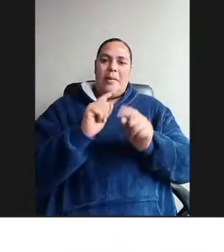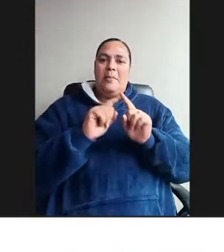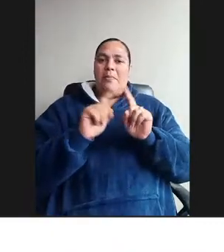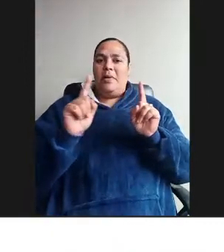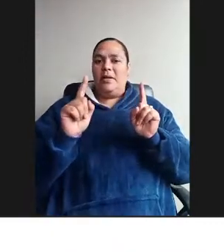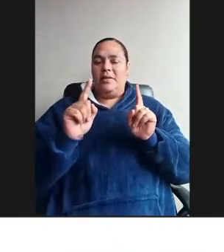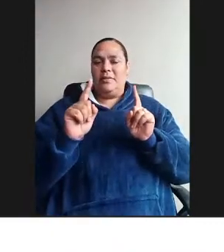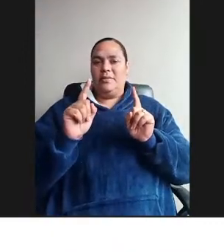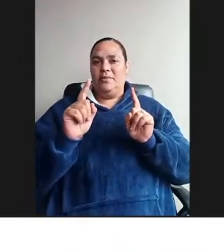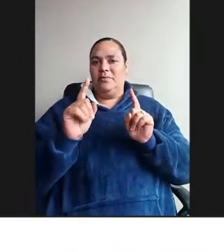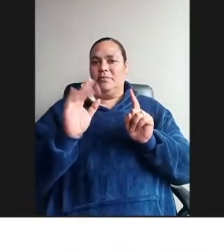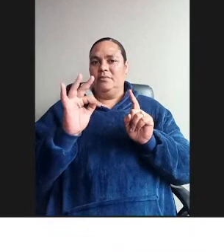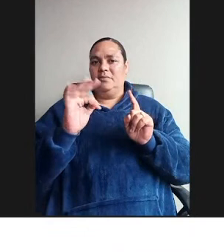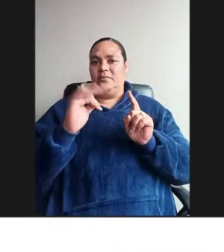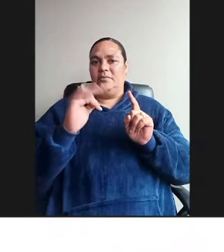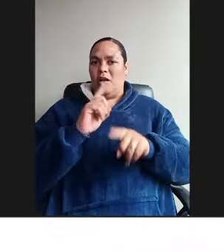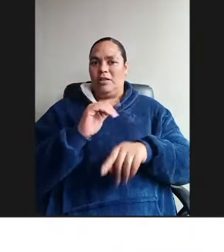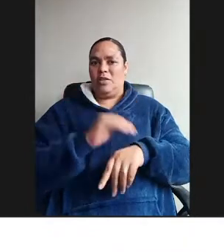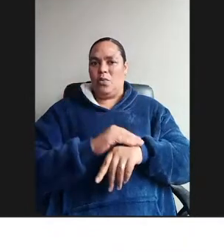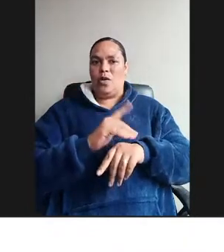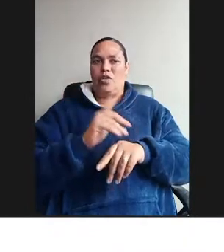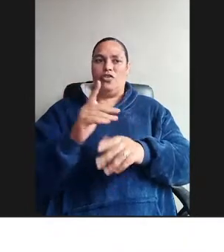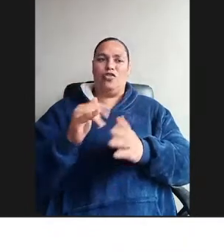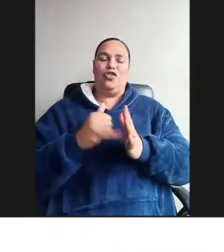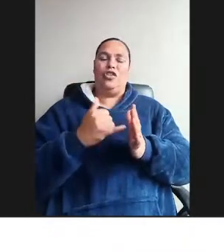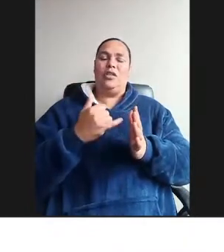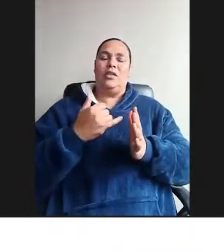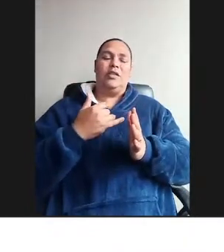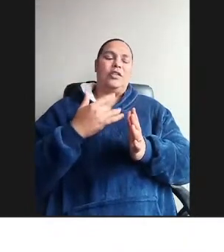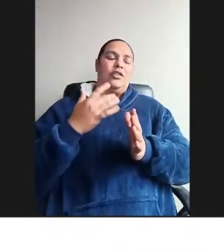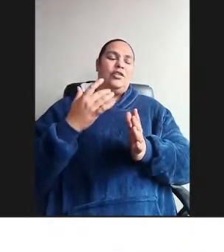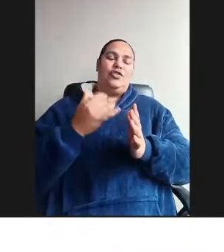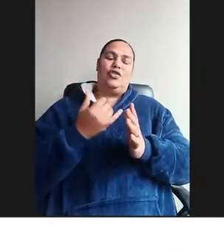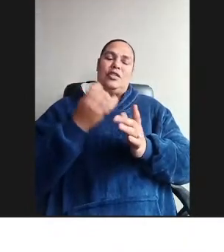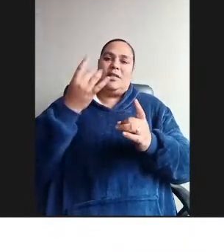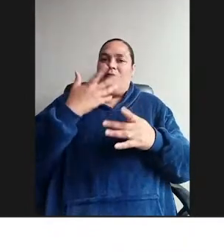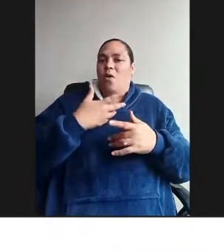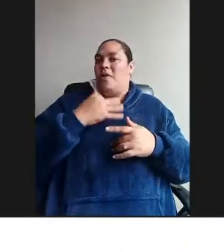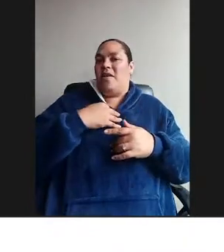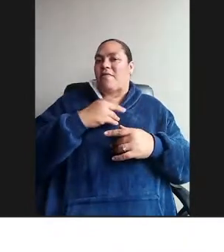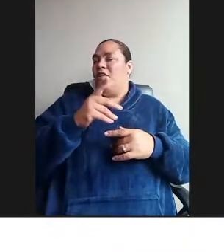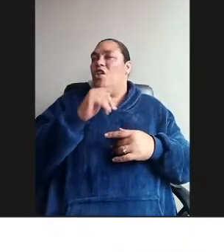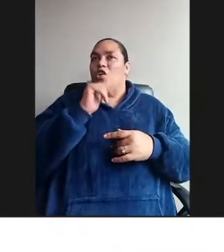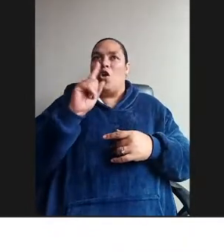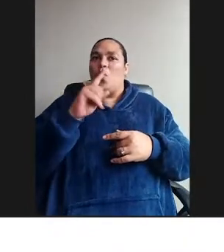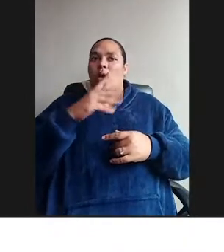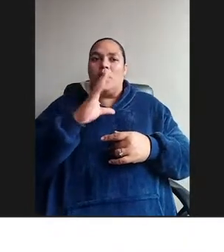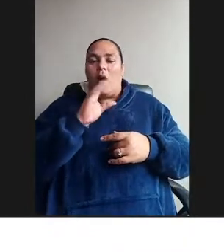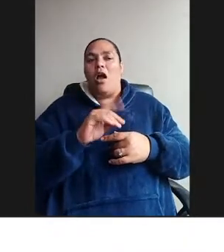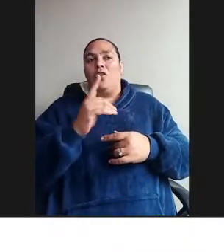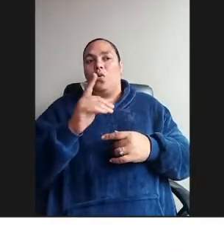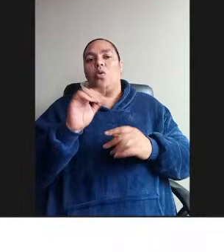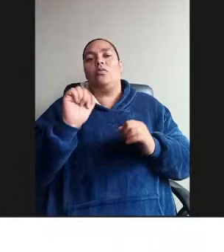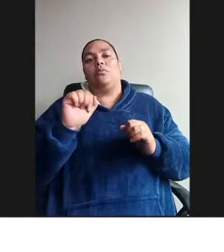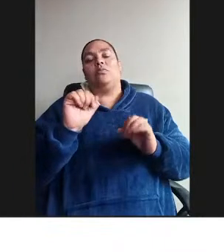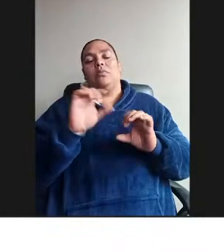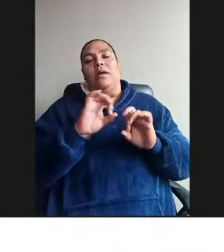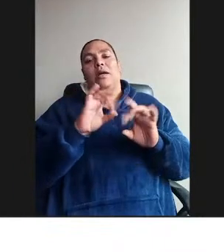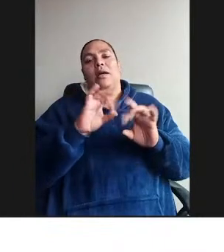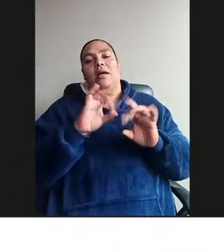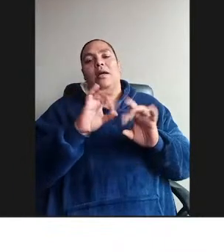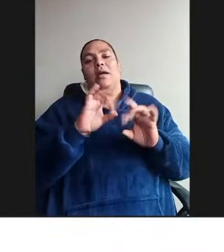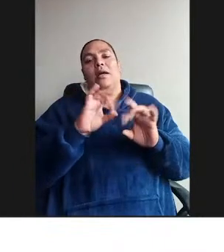answering well, then she can just tell me if maybe I didn't get all the question that she was asking. But I think she was asking,